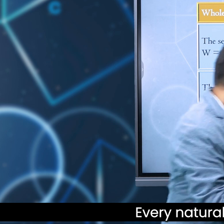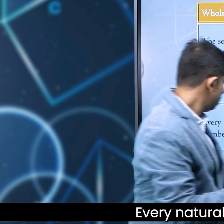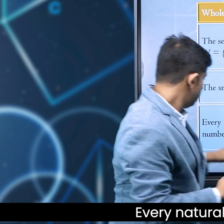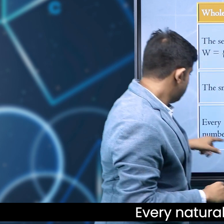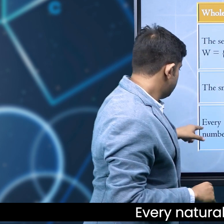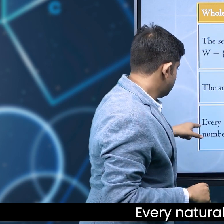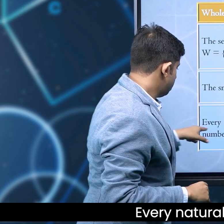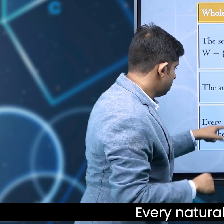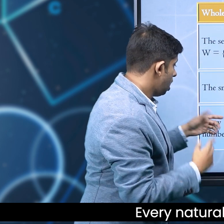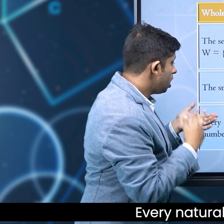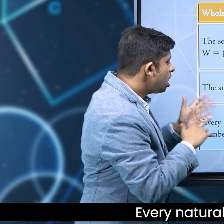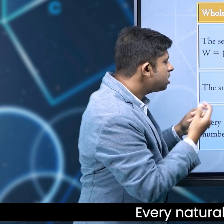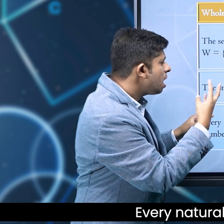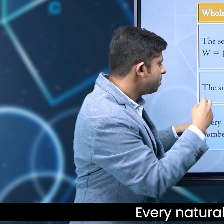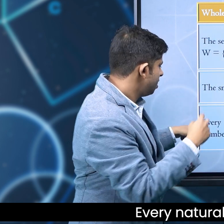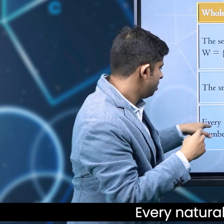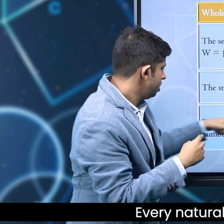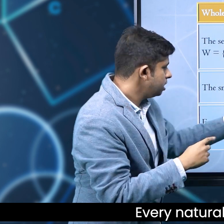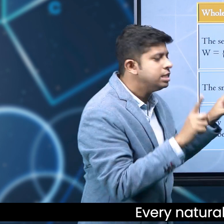Every natural number is a whole number.